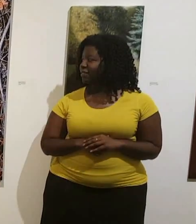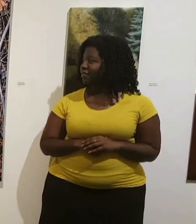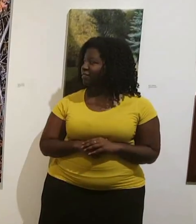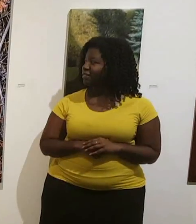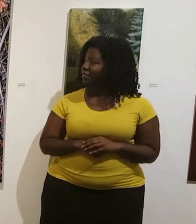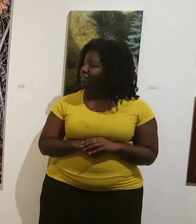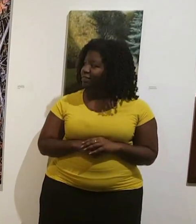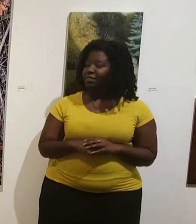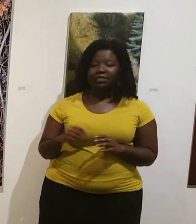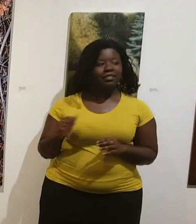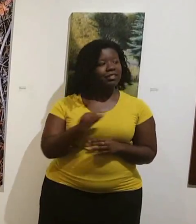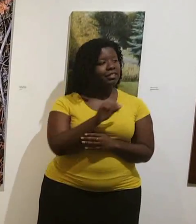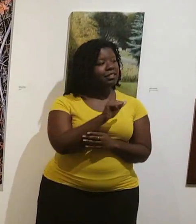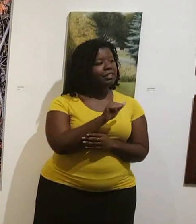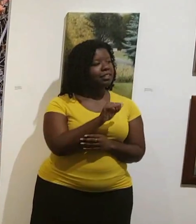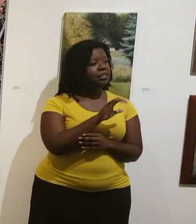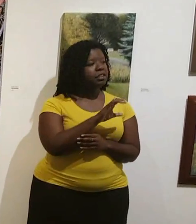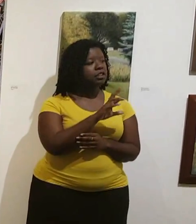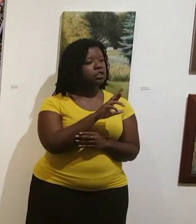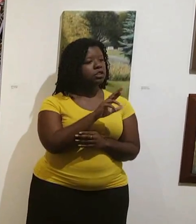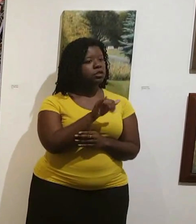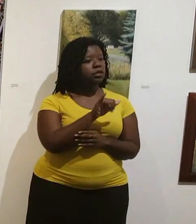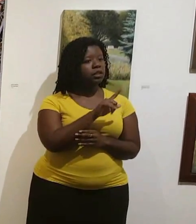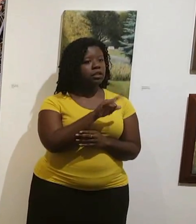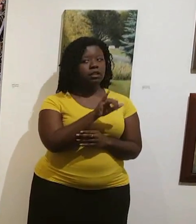This is an acrylic painting,